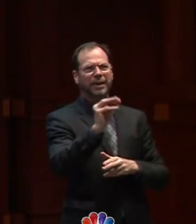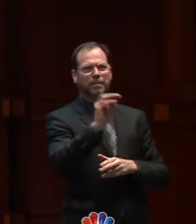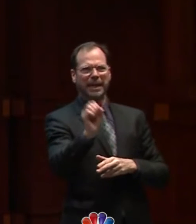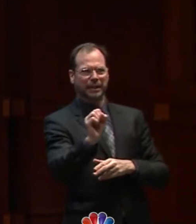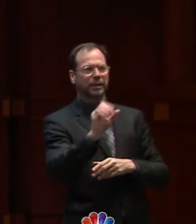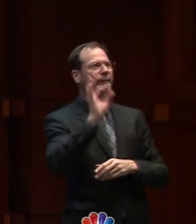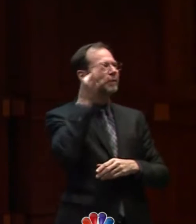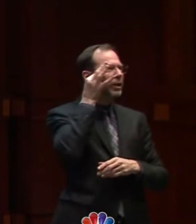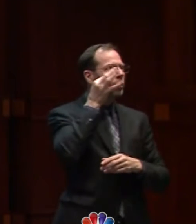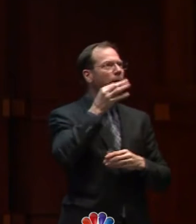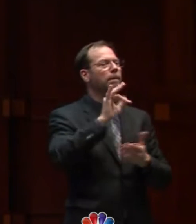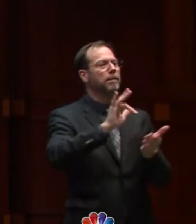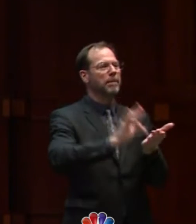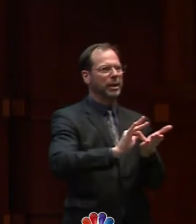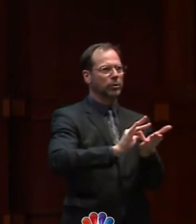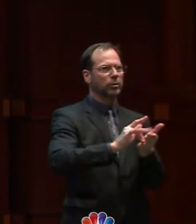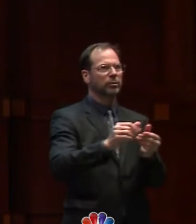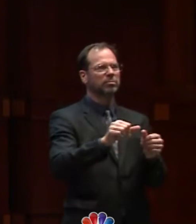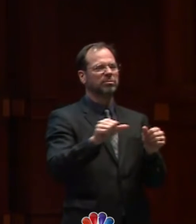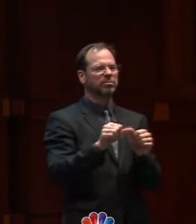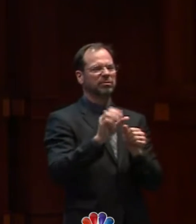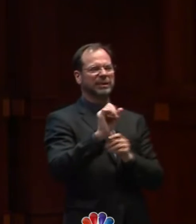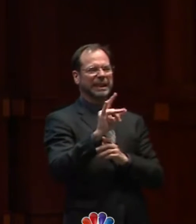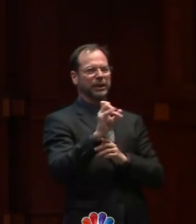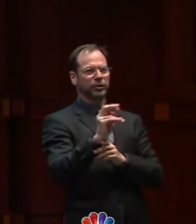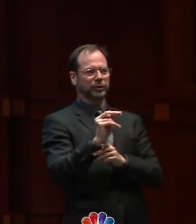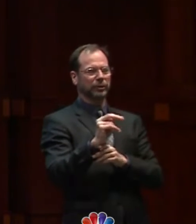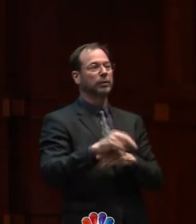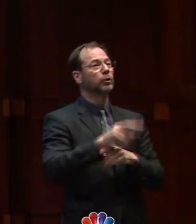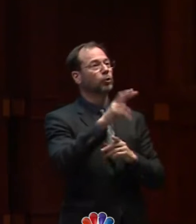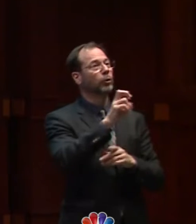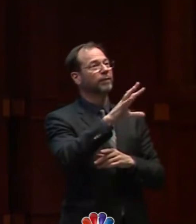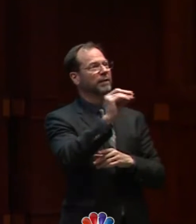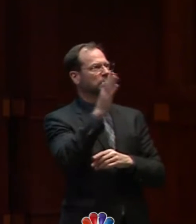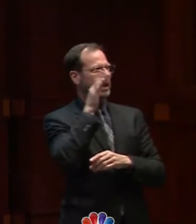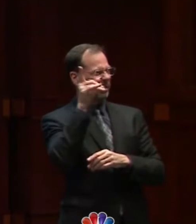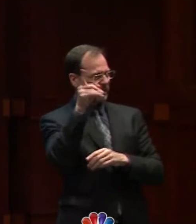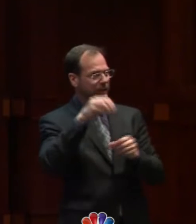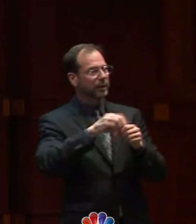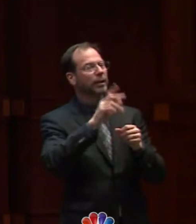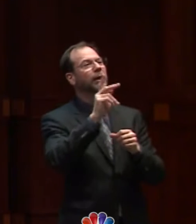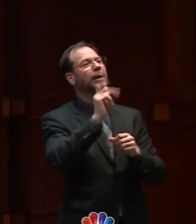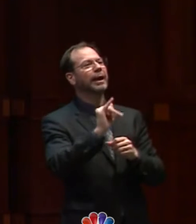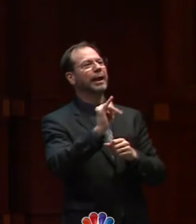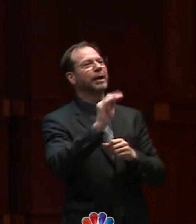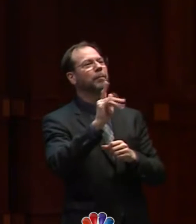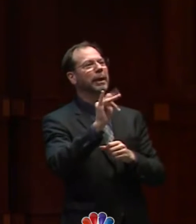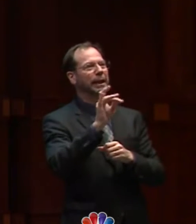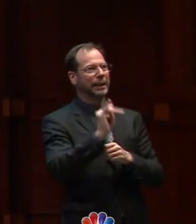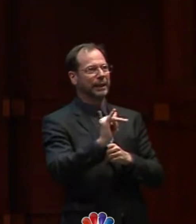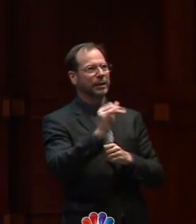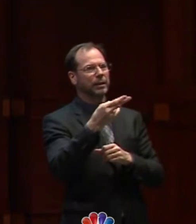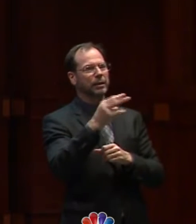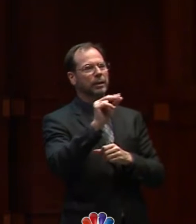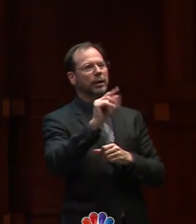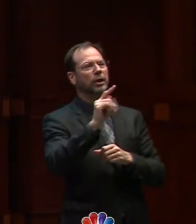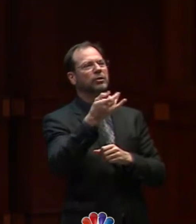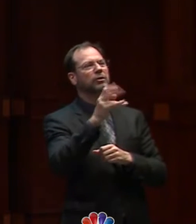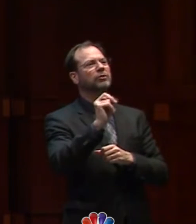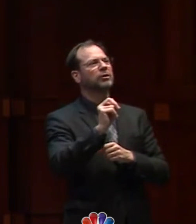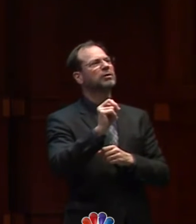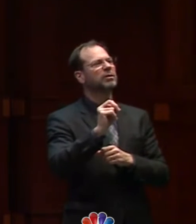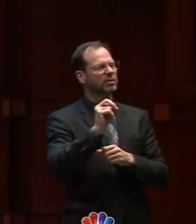FMS, Federal Medical Stations. 250 beds that are up there in the K. Bailey Hutchison Convention